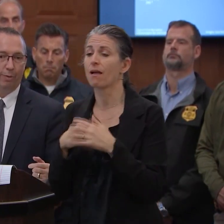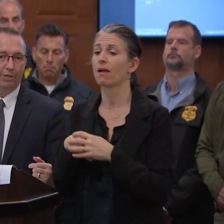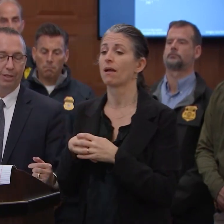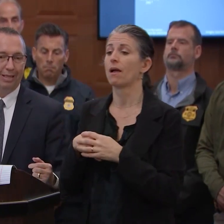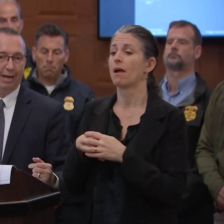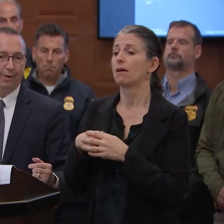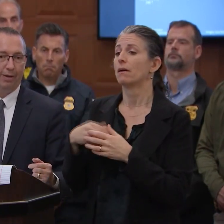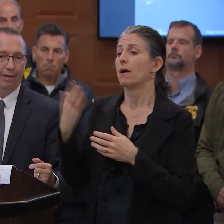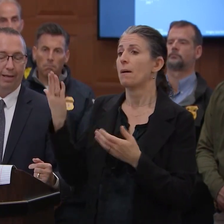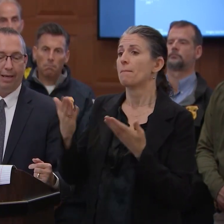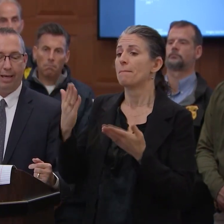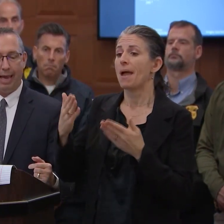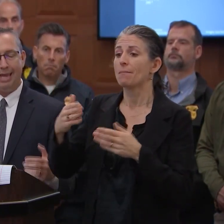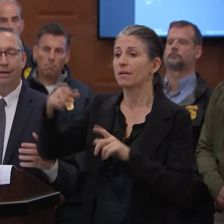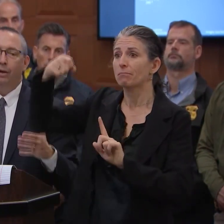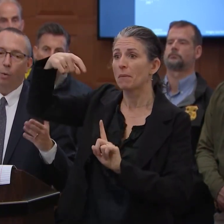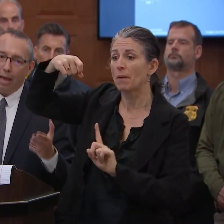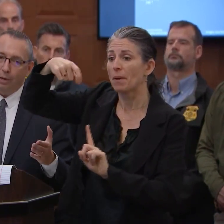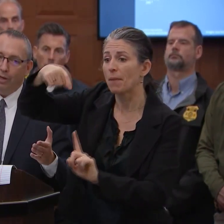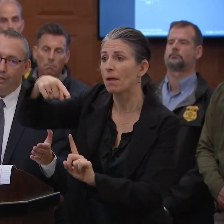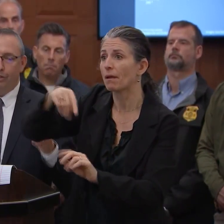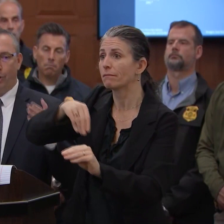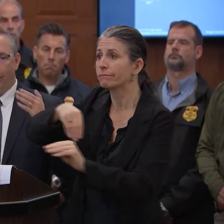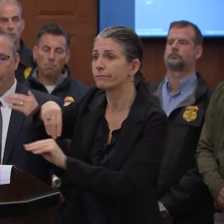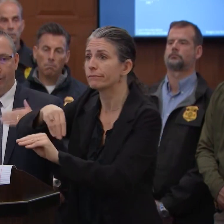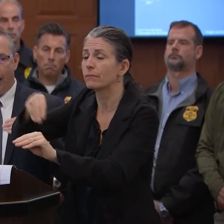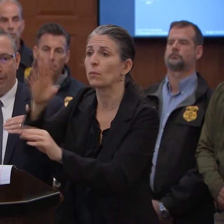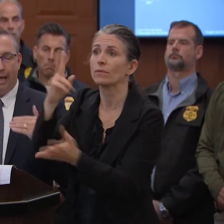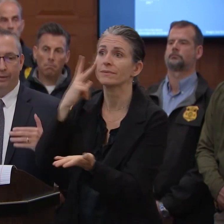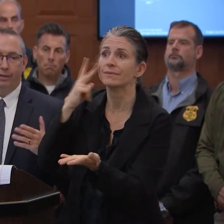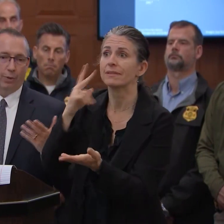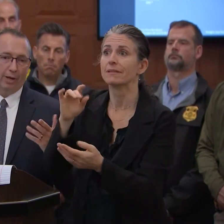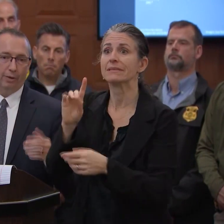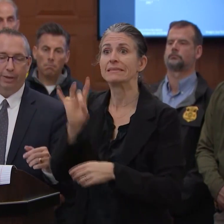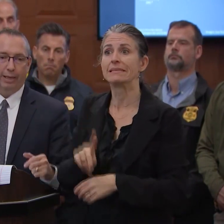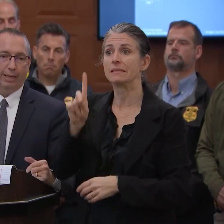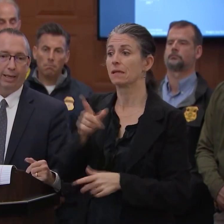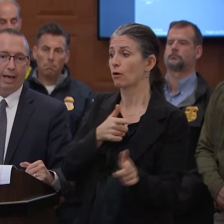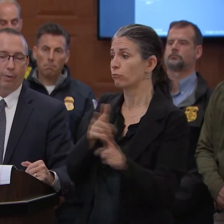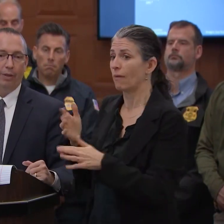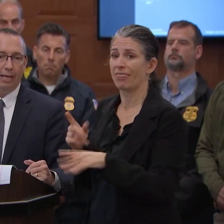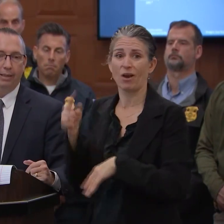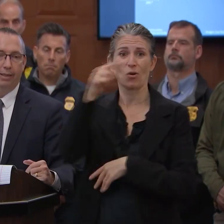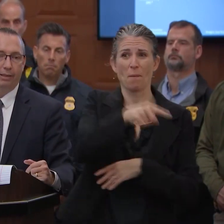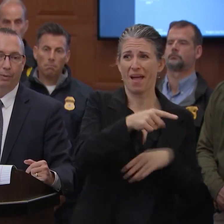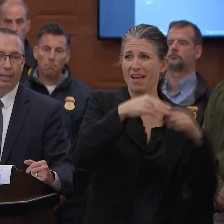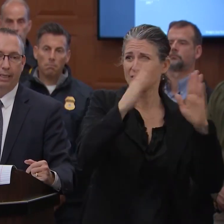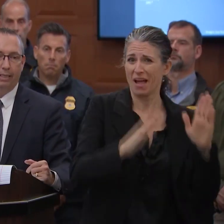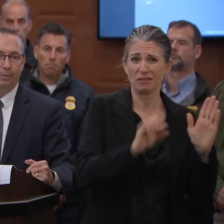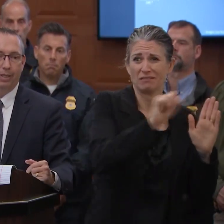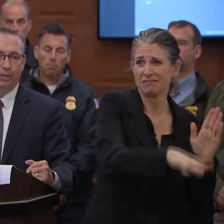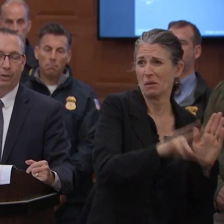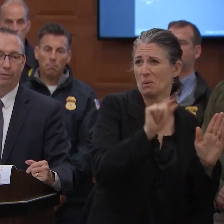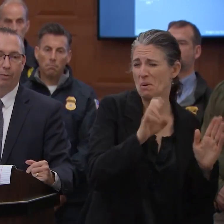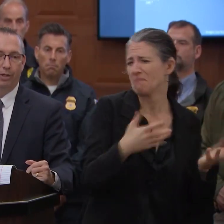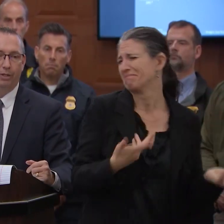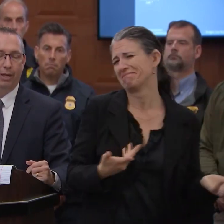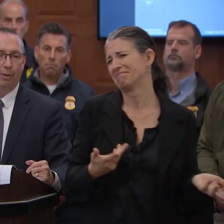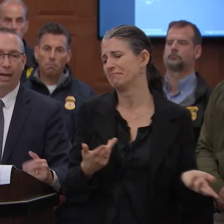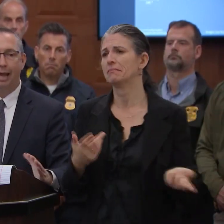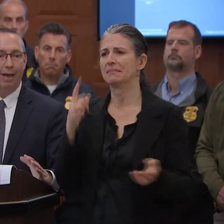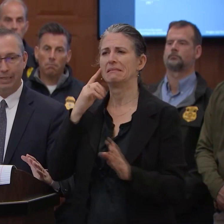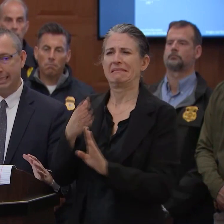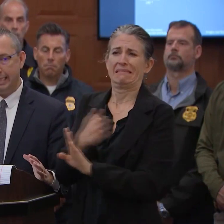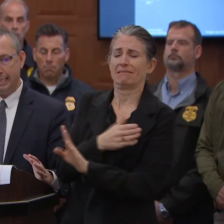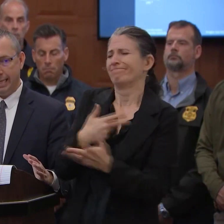additional information there. And when he went to the trailer, how he got to the trailer, I would like to think that we're going to get some additional information